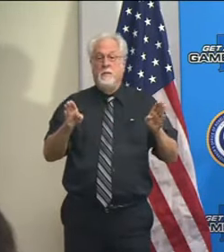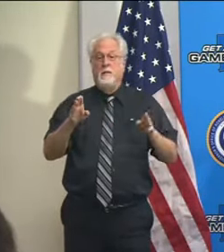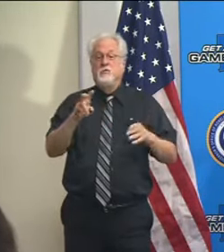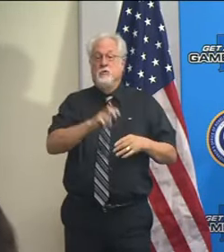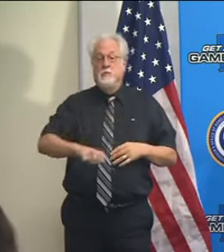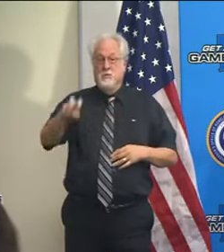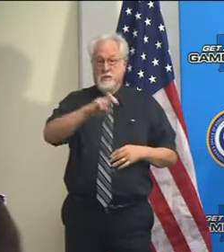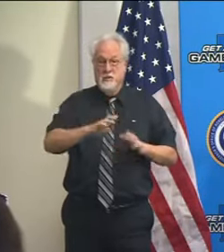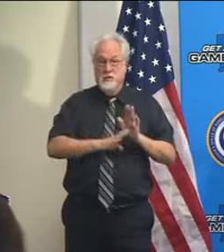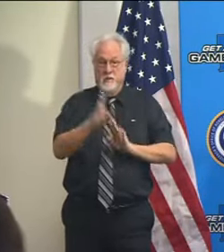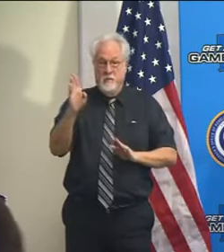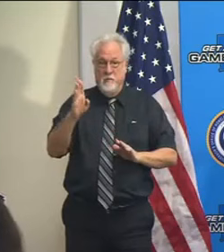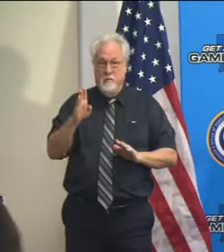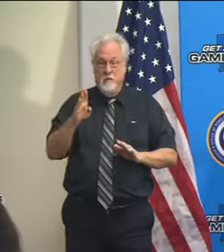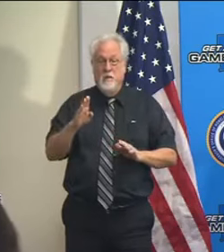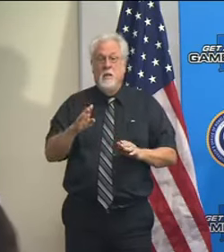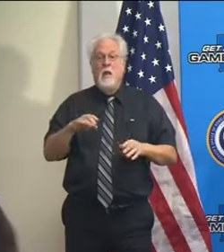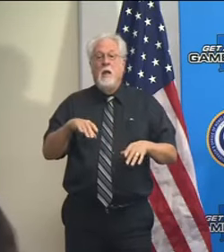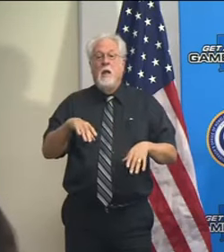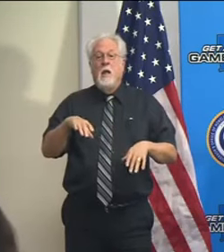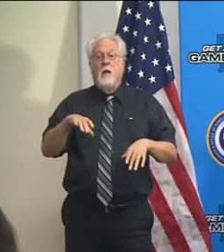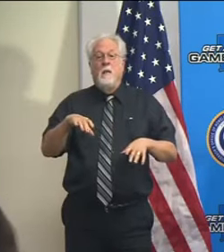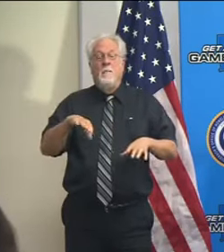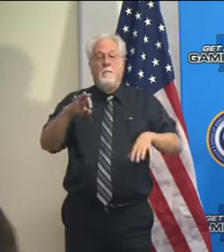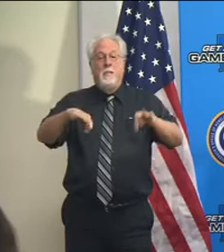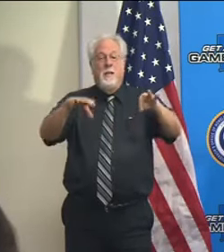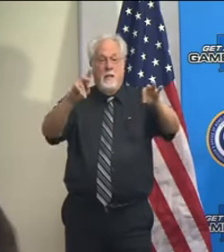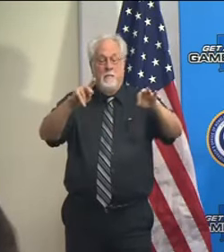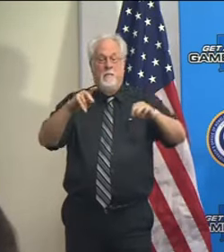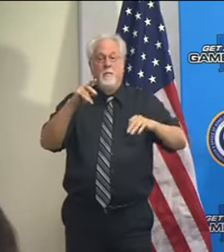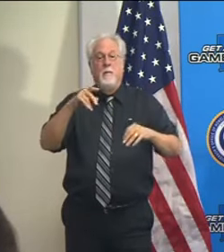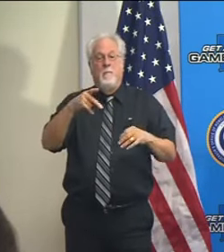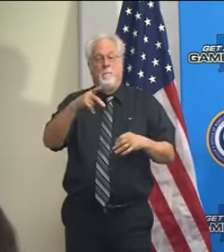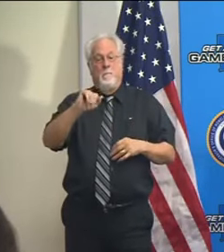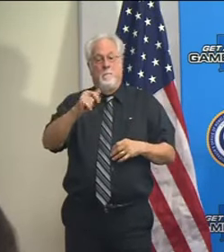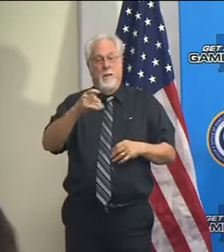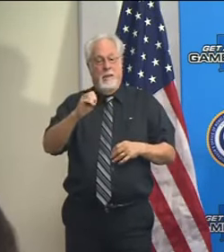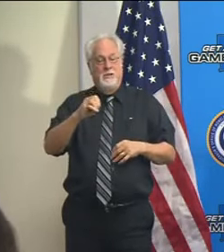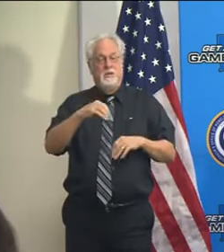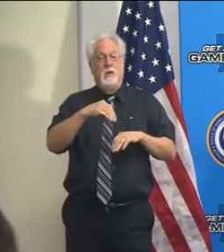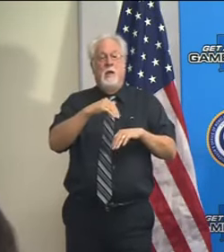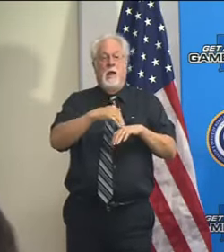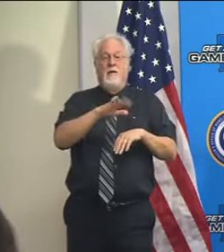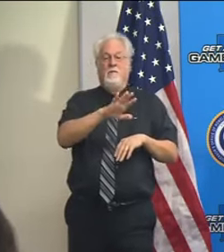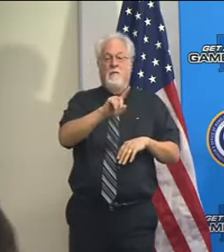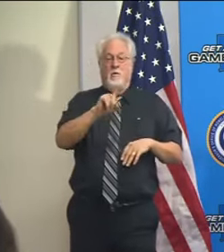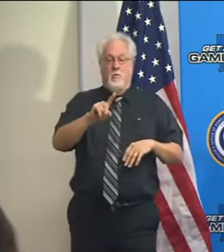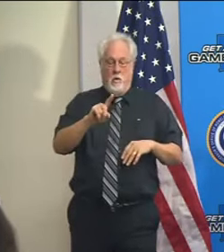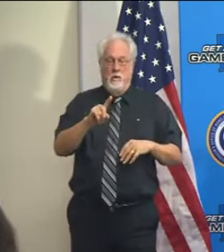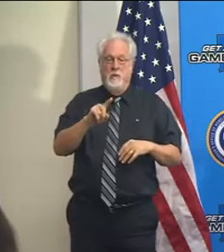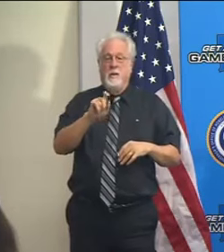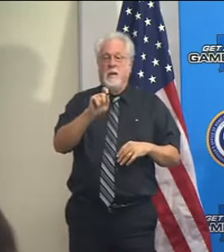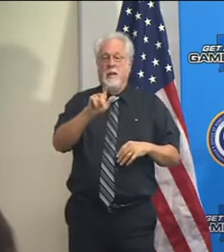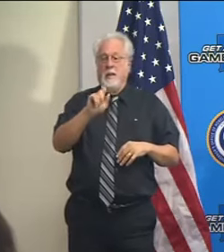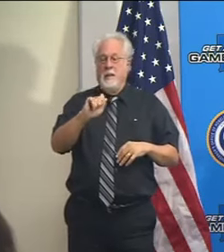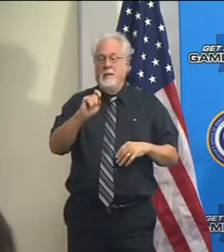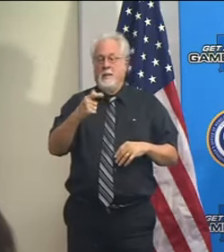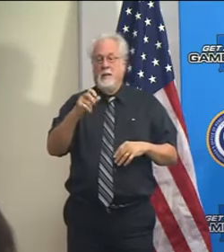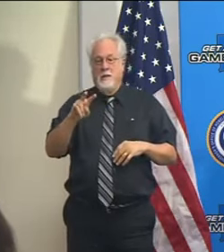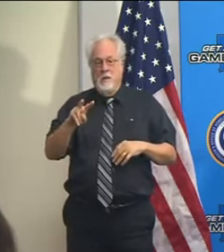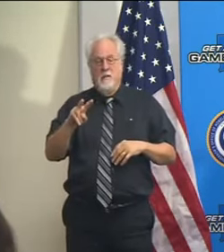Development, debris pickup page is scheduled to be updated on 511la.org every night from 8 to